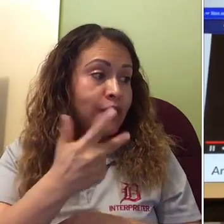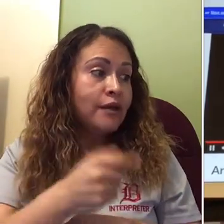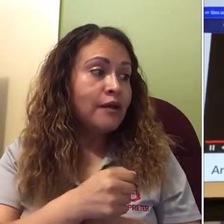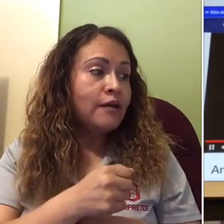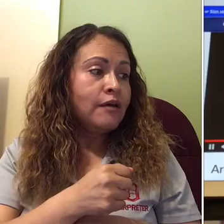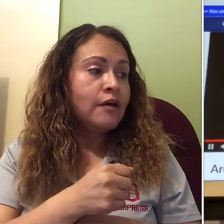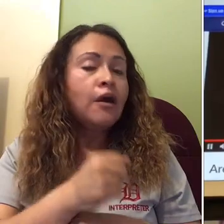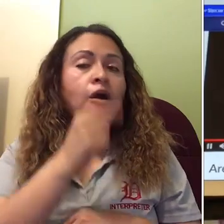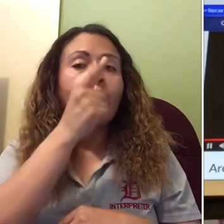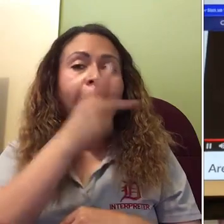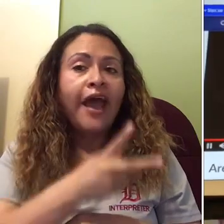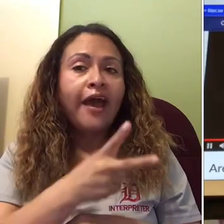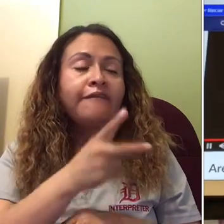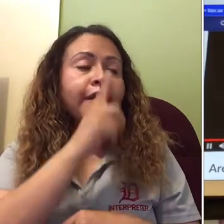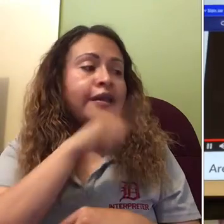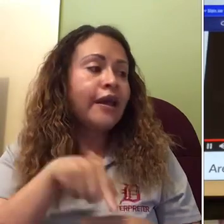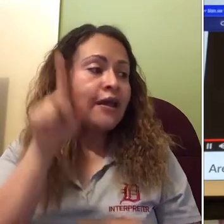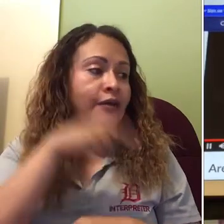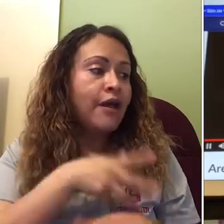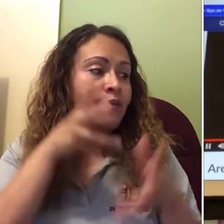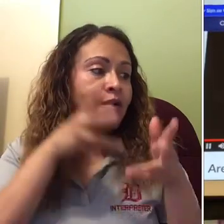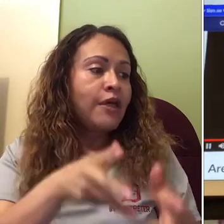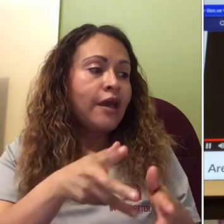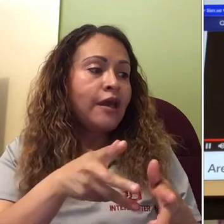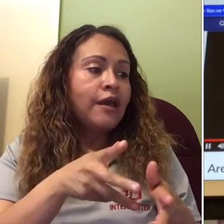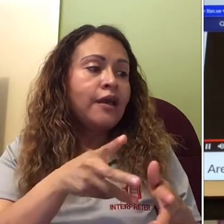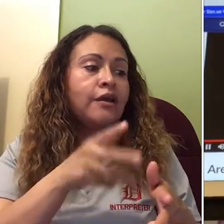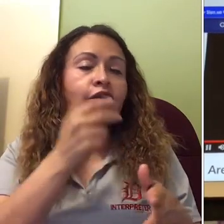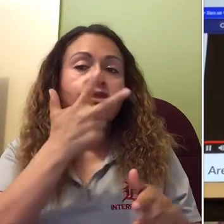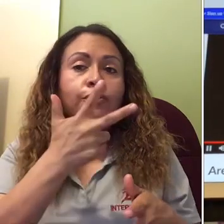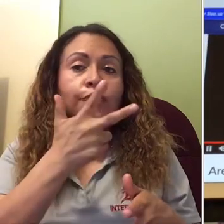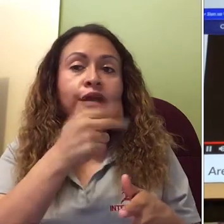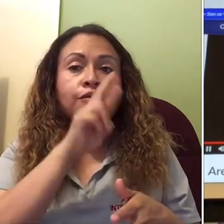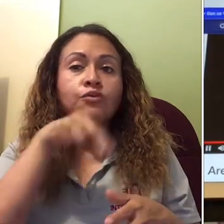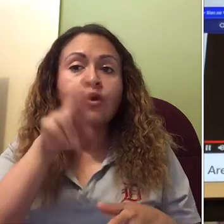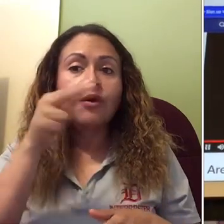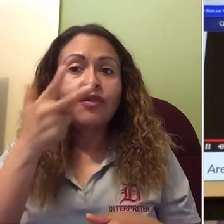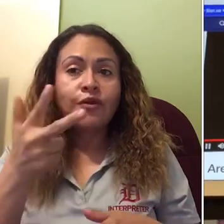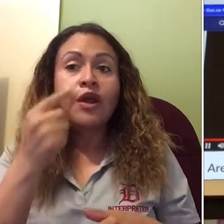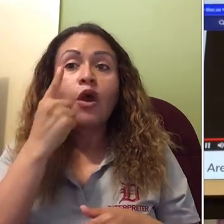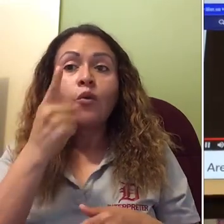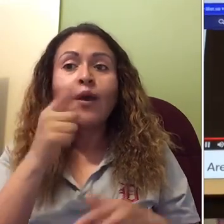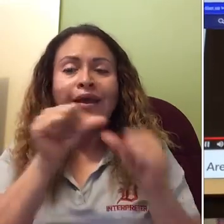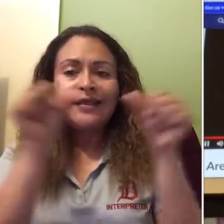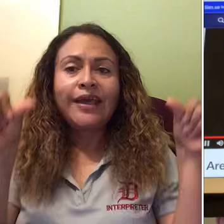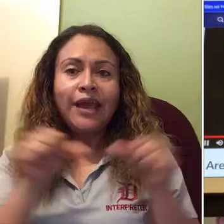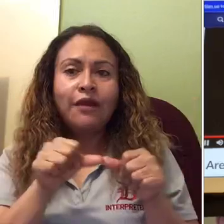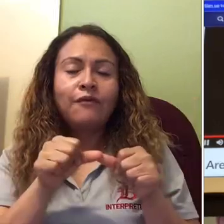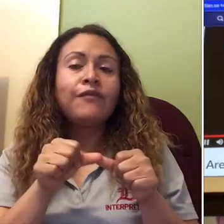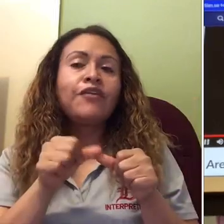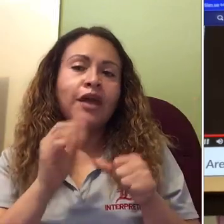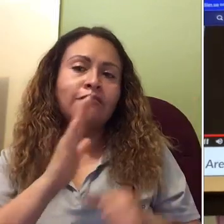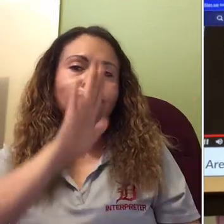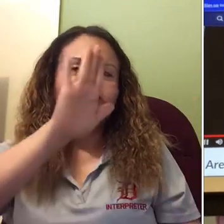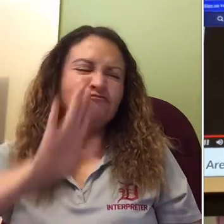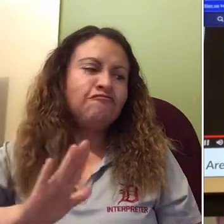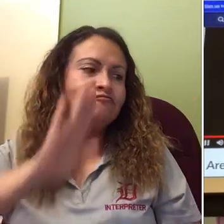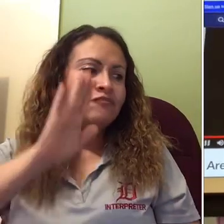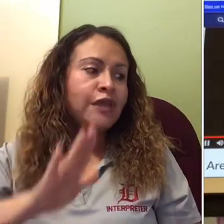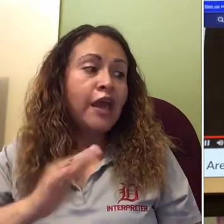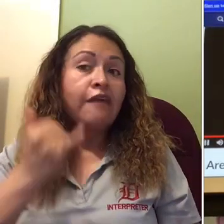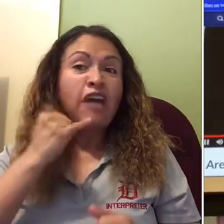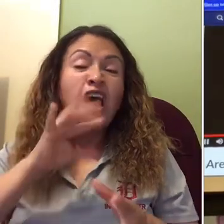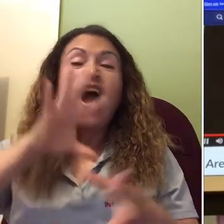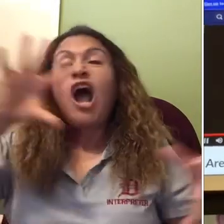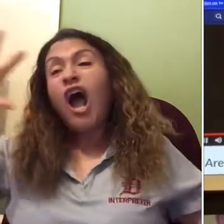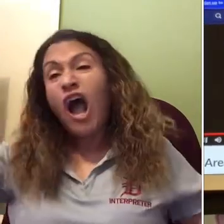2 cancel out. We're left with 3 square roots of 3. That's just the area of one of these little wedges right over here. If we want to find the area